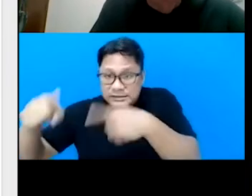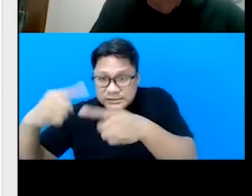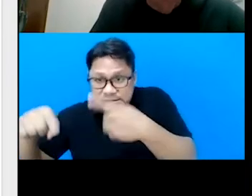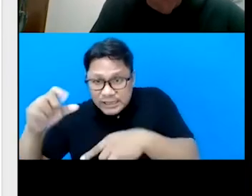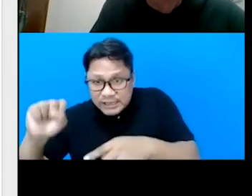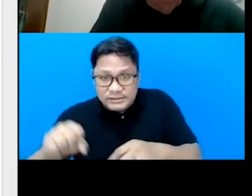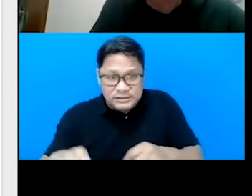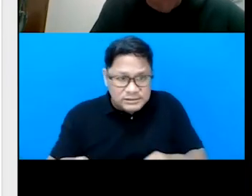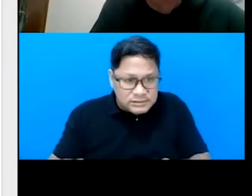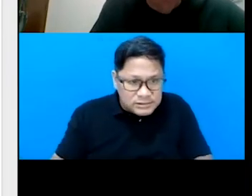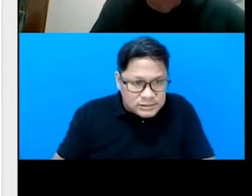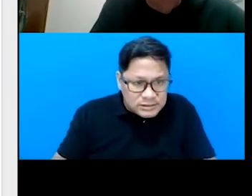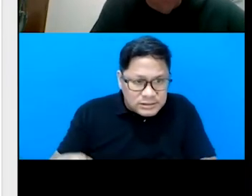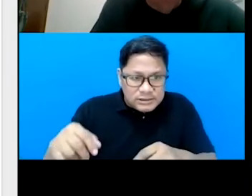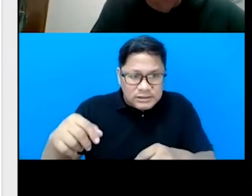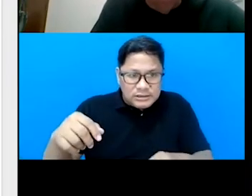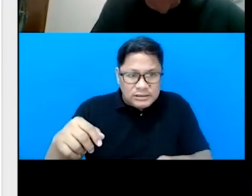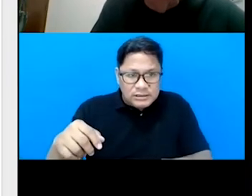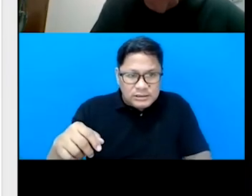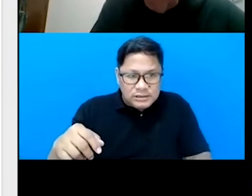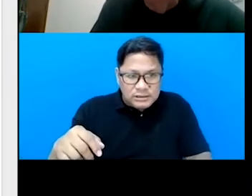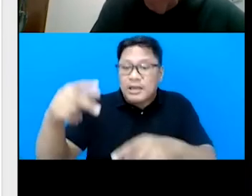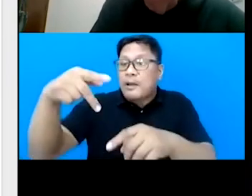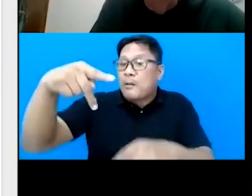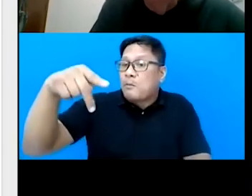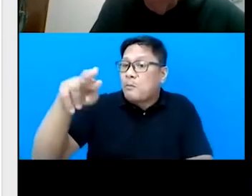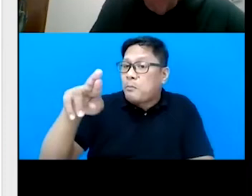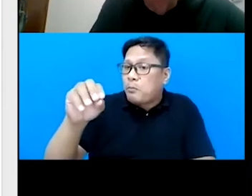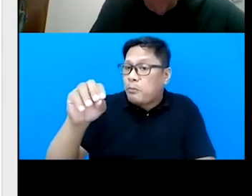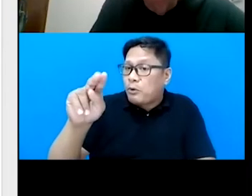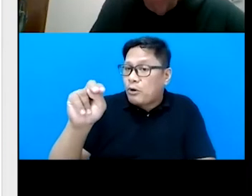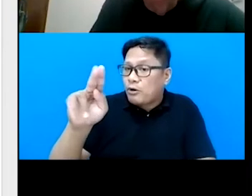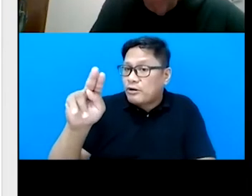a change to pronoun singular signs.